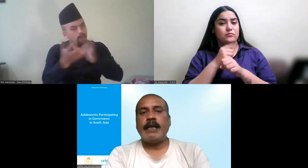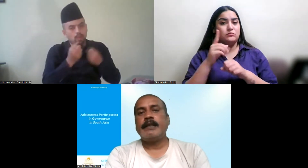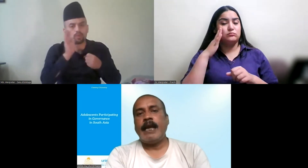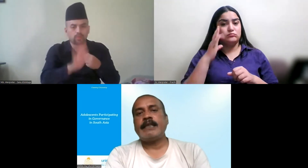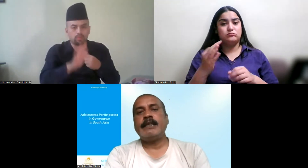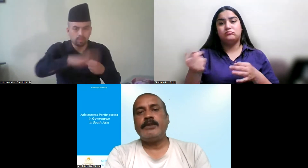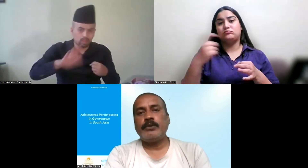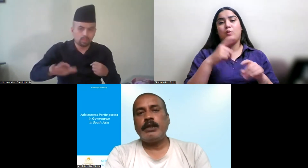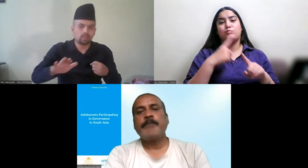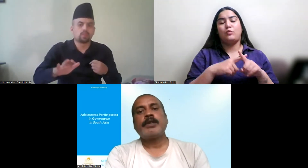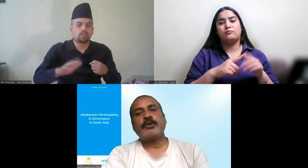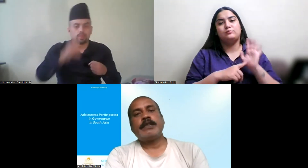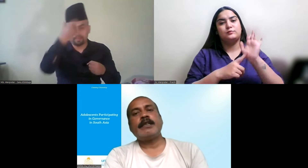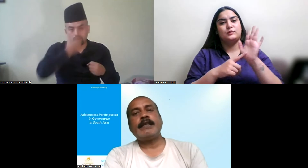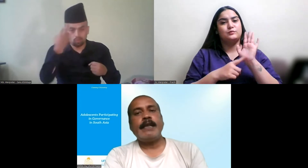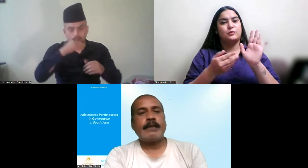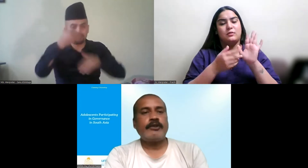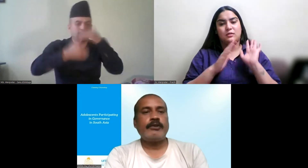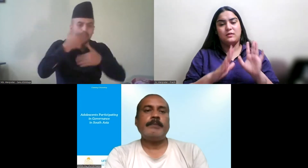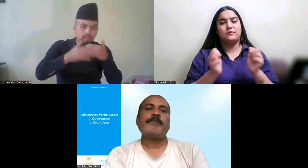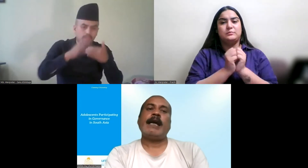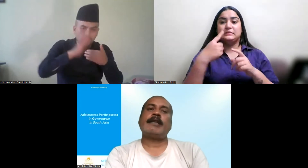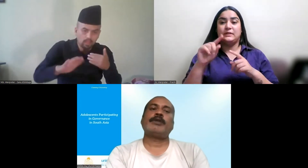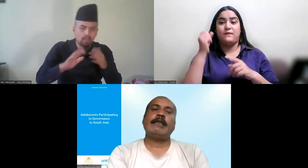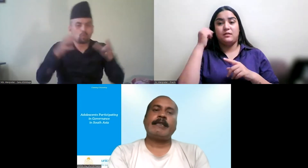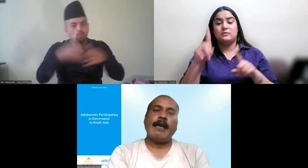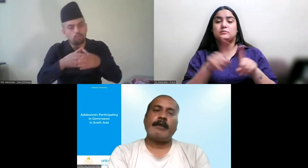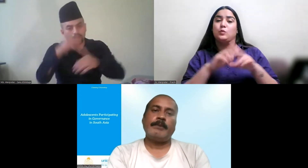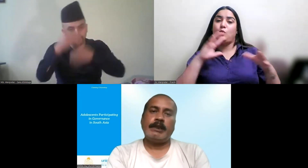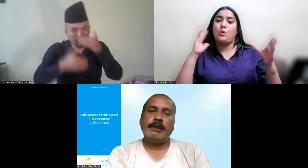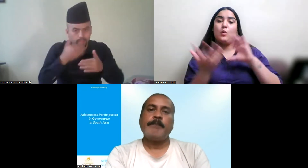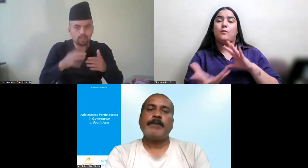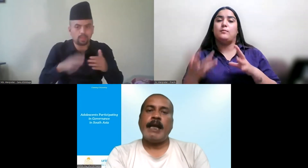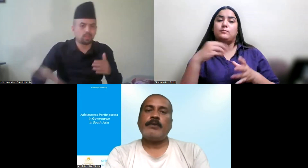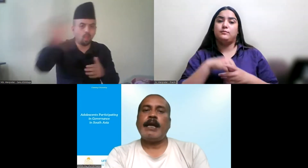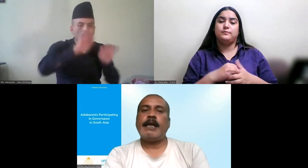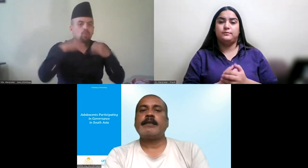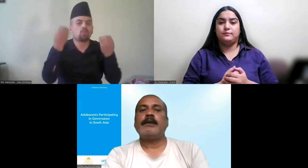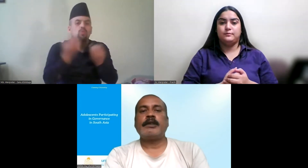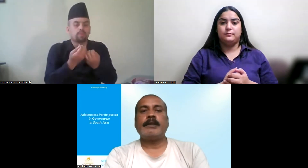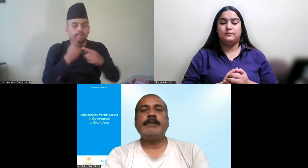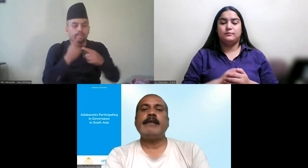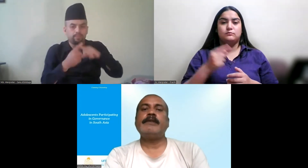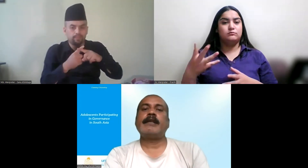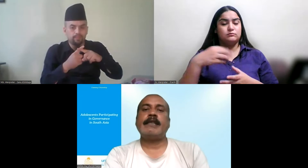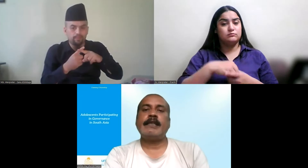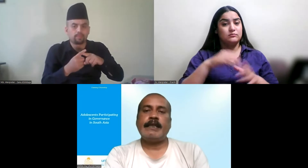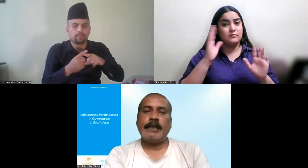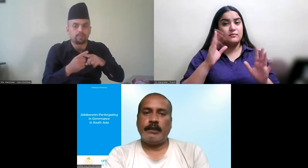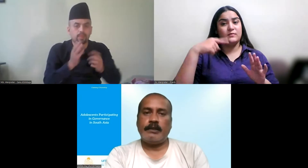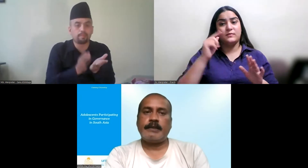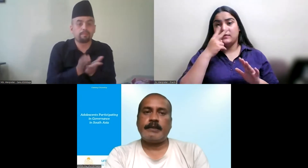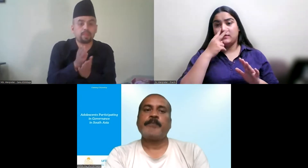child as individual, to the children as a group, and to the entire community as well as on the behavioral change